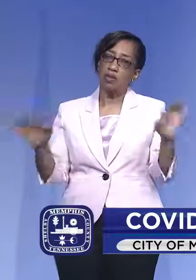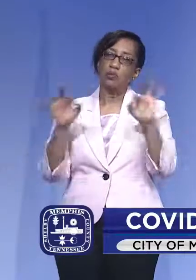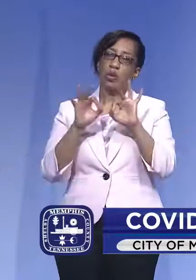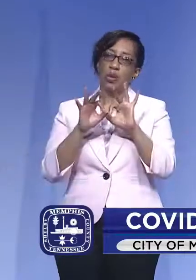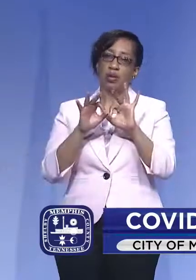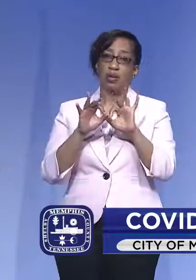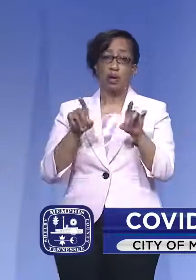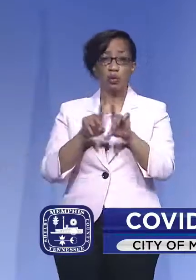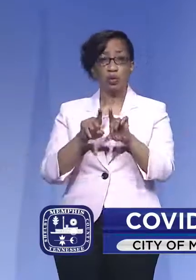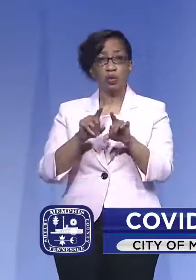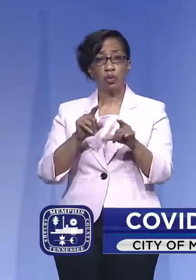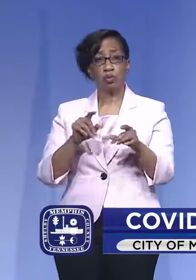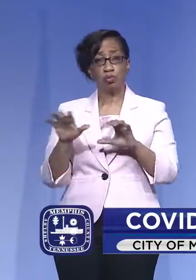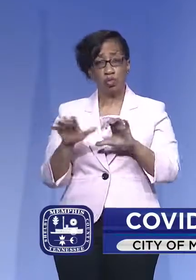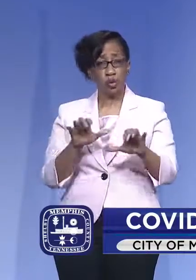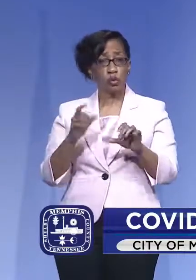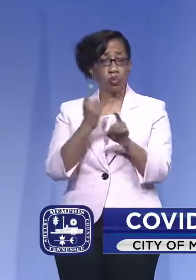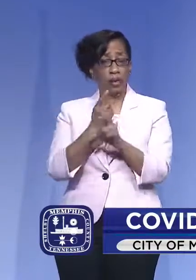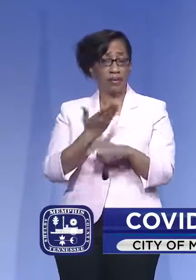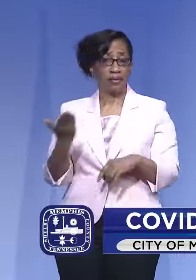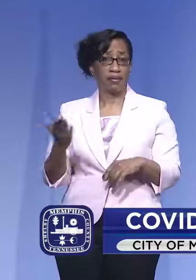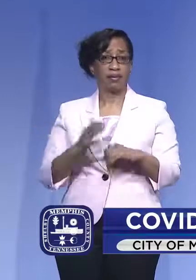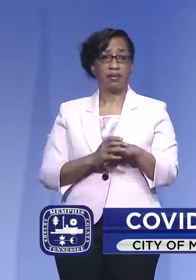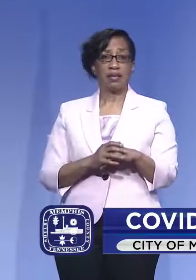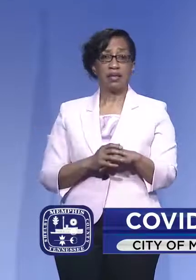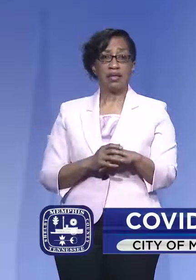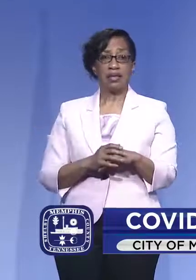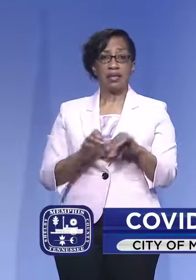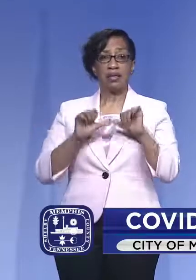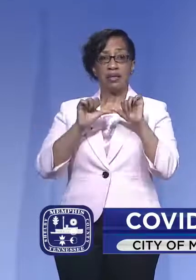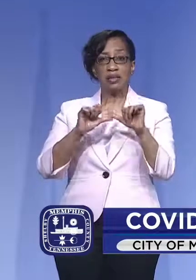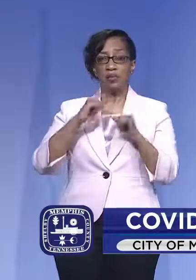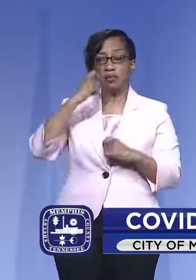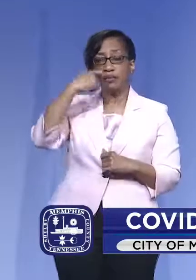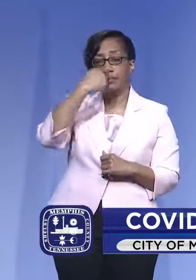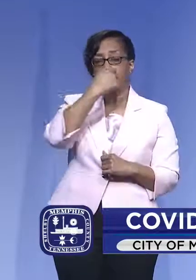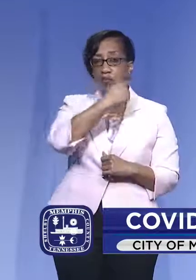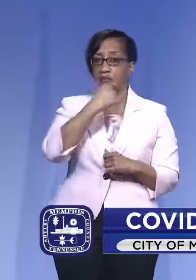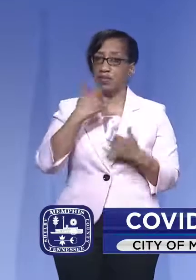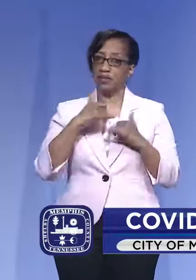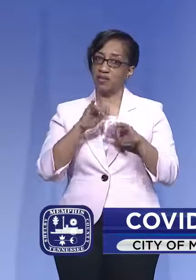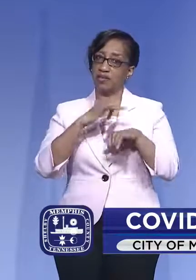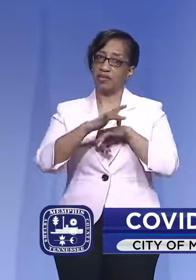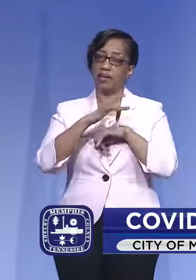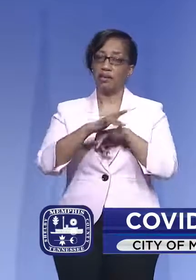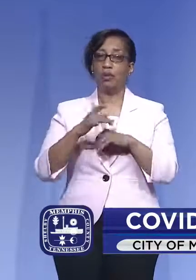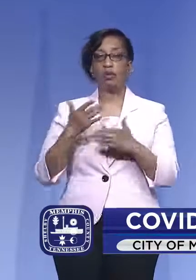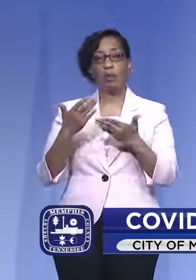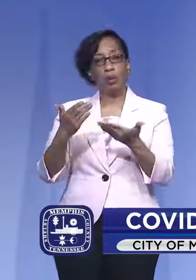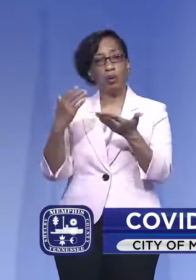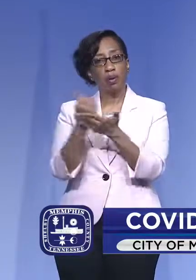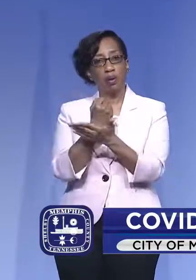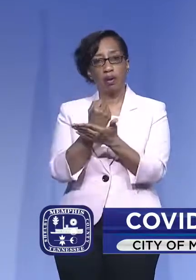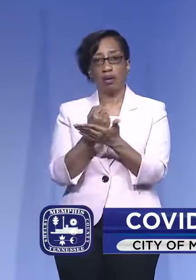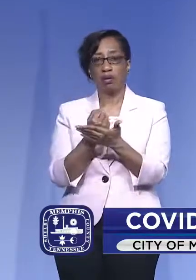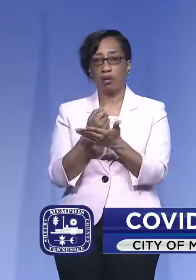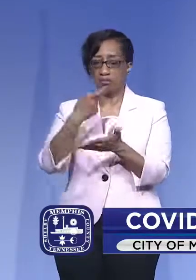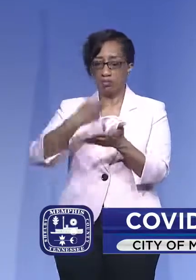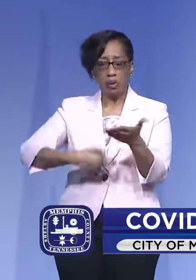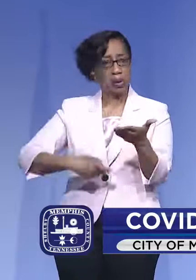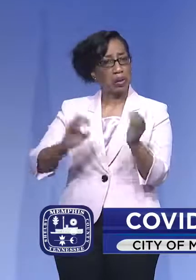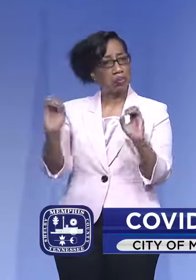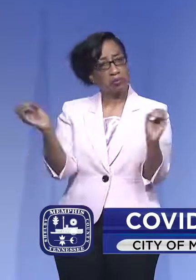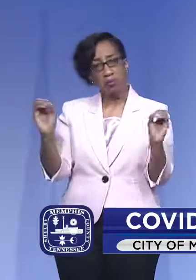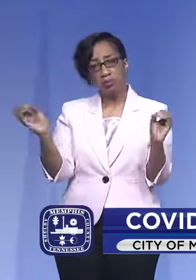choices. There is still testing available, so take advantage of the testing. It's free and it's convenient as